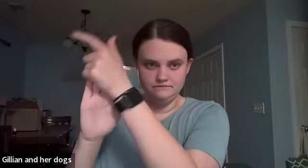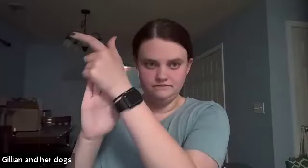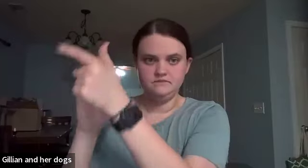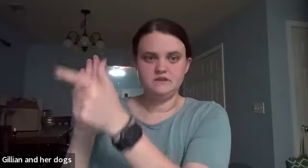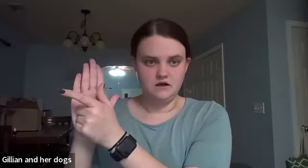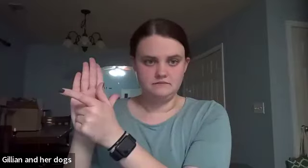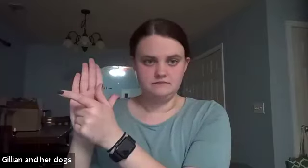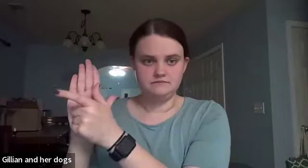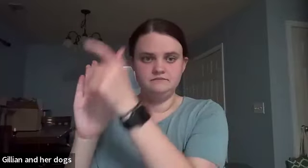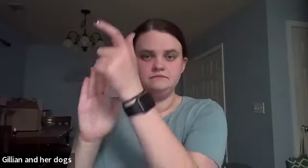law.